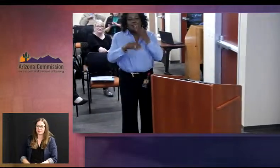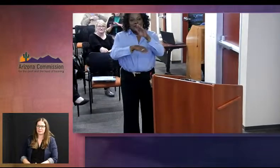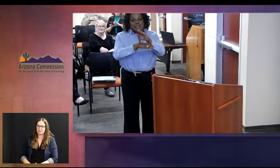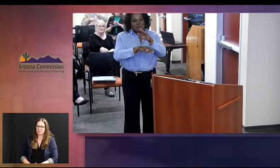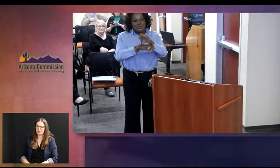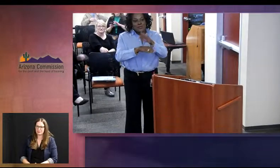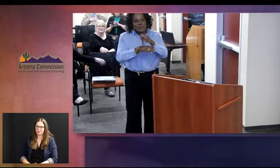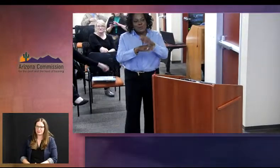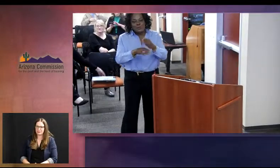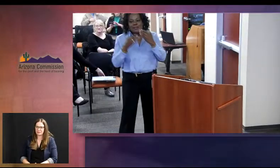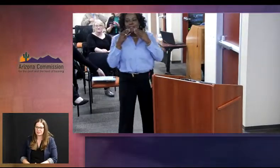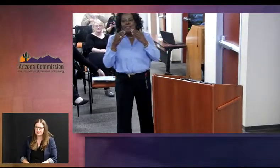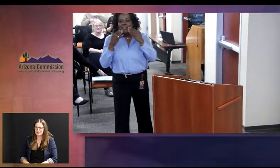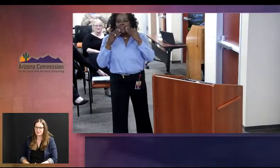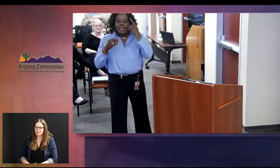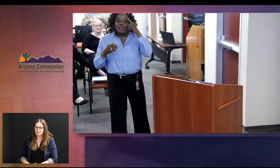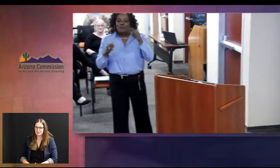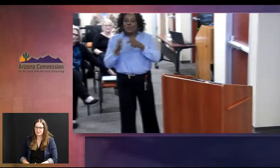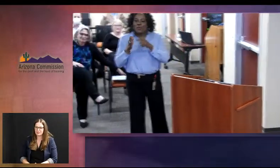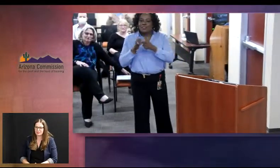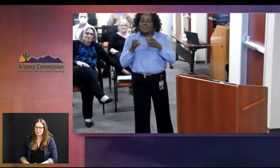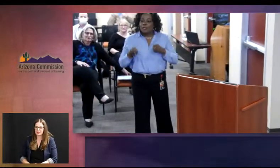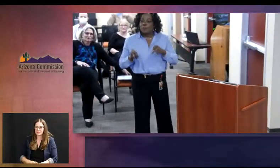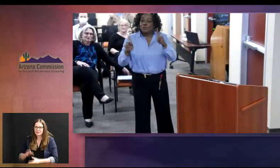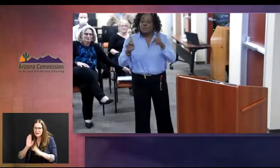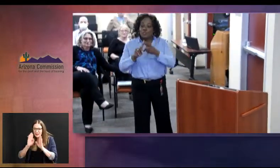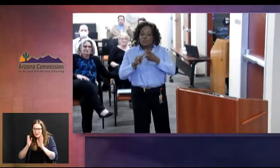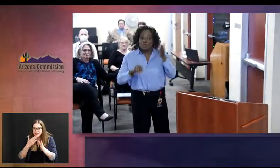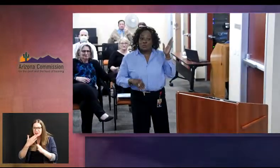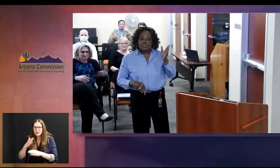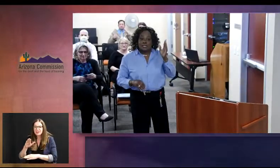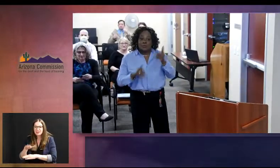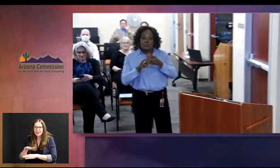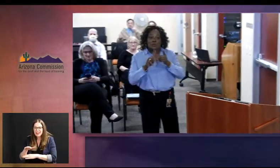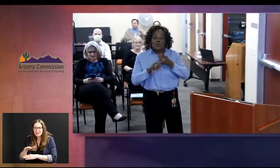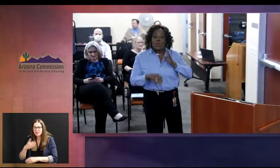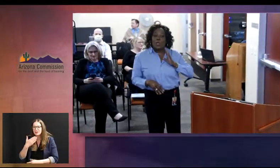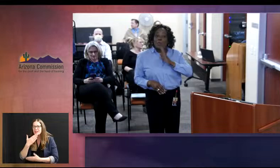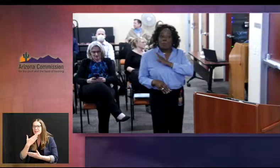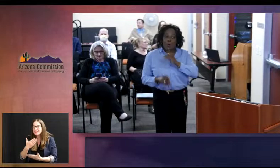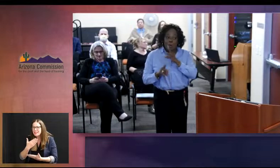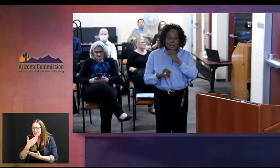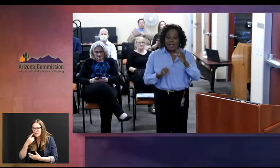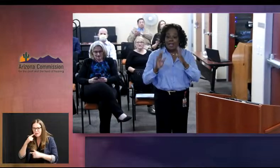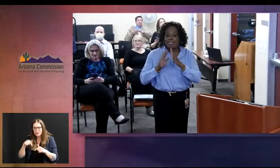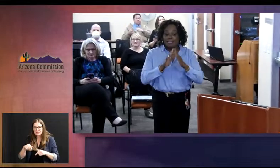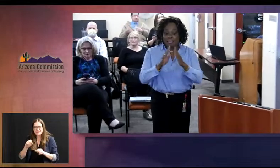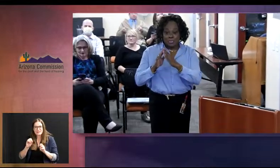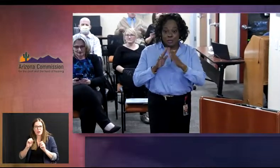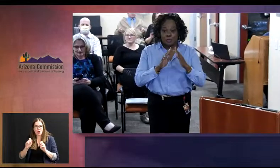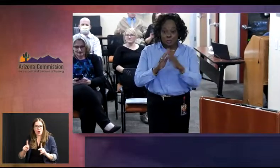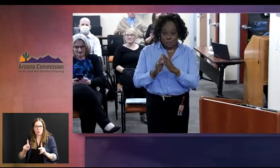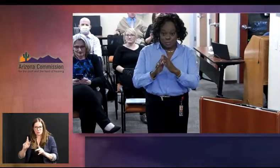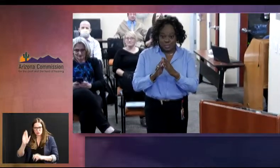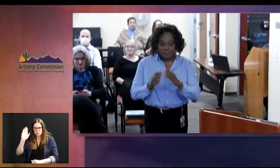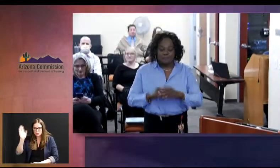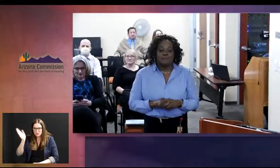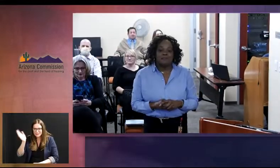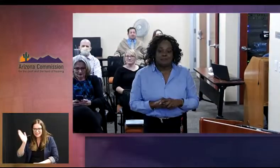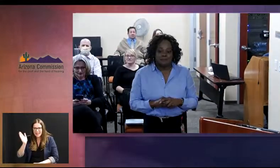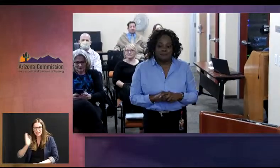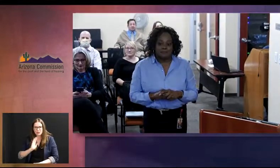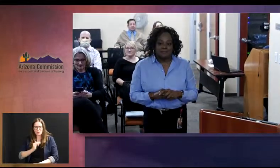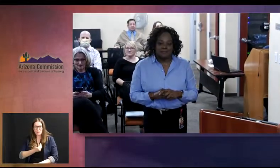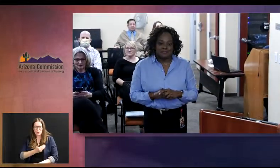Hello. Hello, everyone. Good afternoon. And thank you for this opportunity to present to our